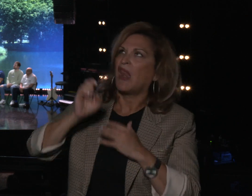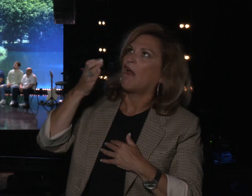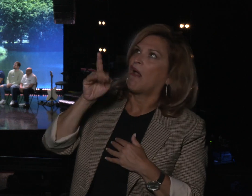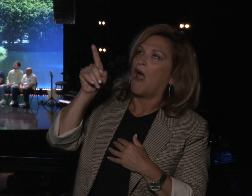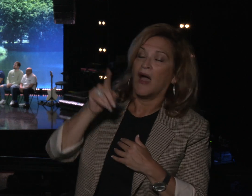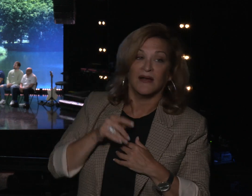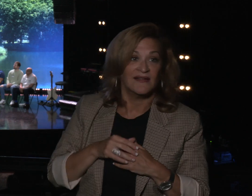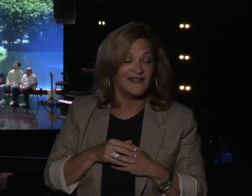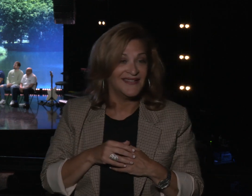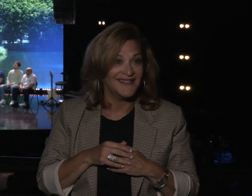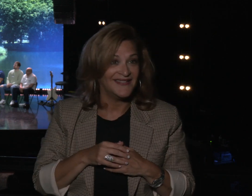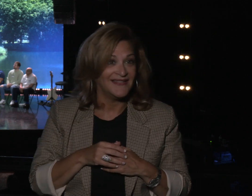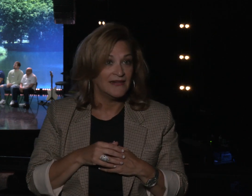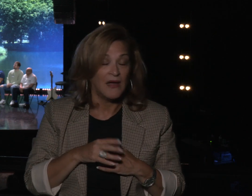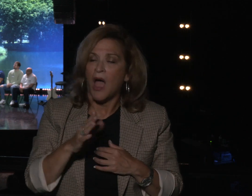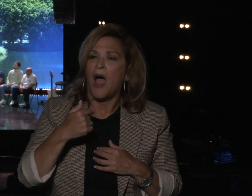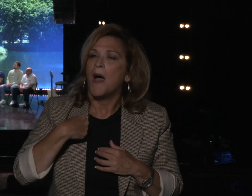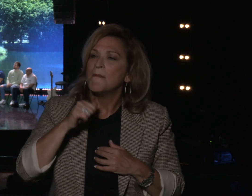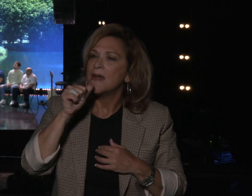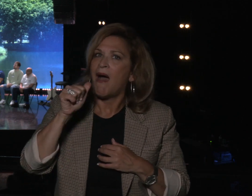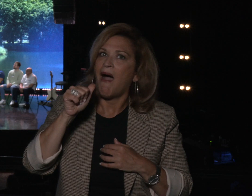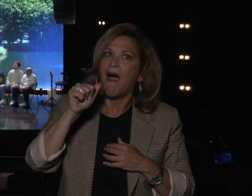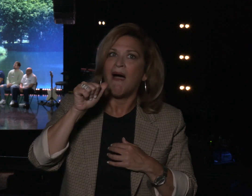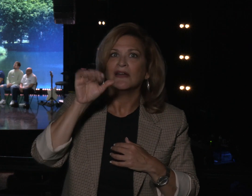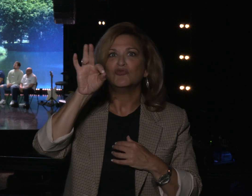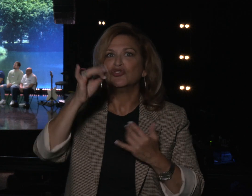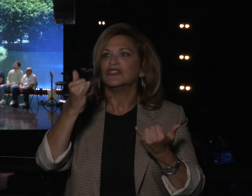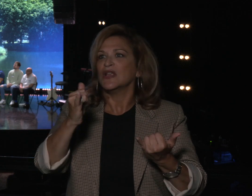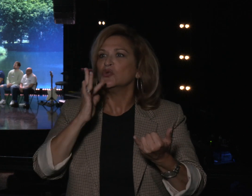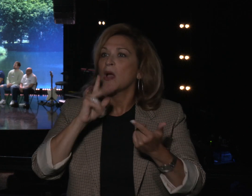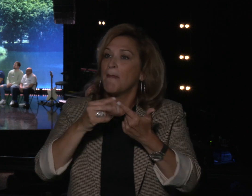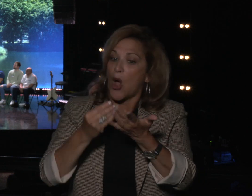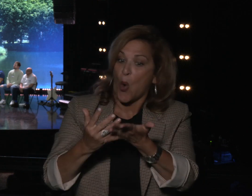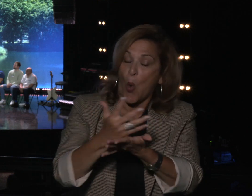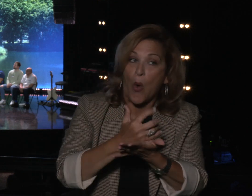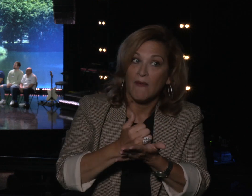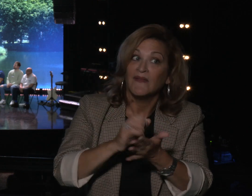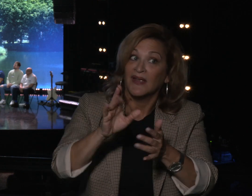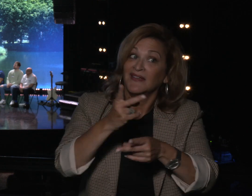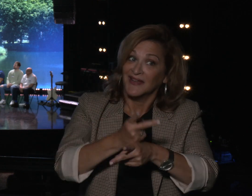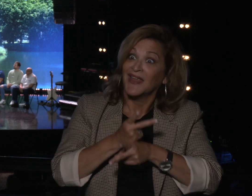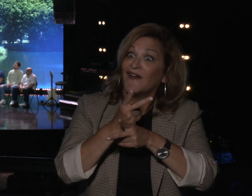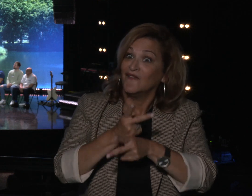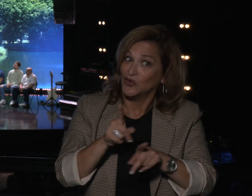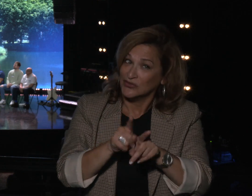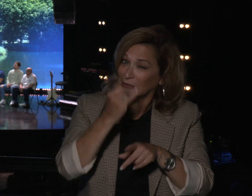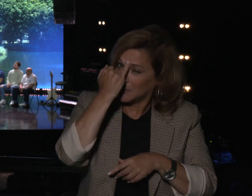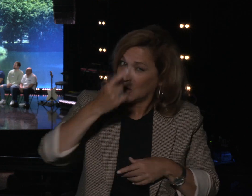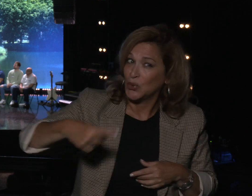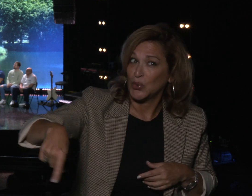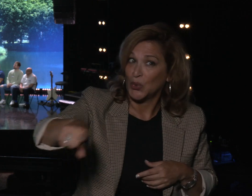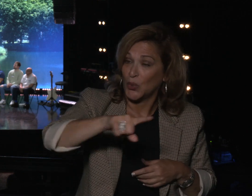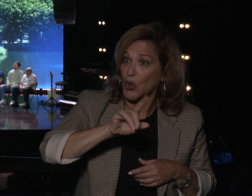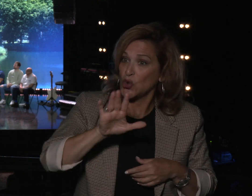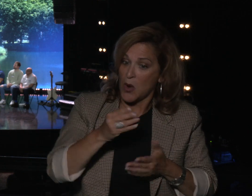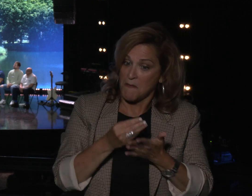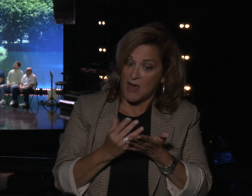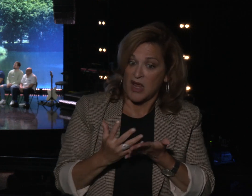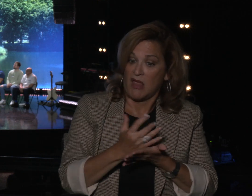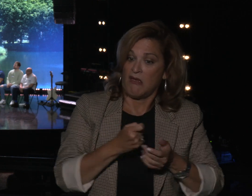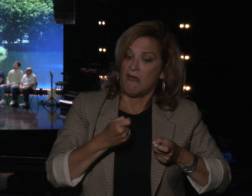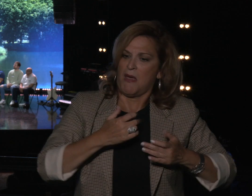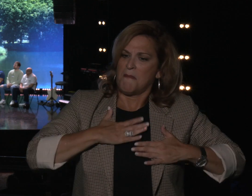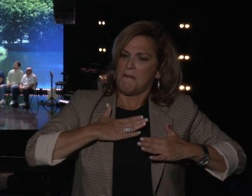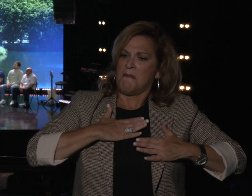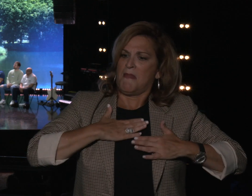This is not an offering message, but we have to be careful because we can easily do that with our time, talents, and treasures. But God doesn't need